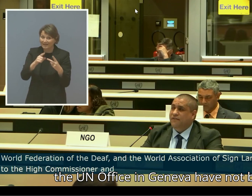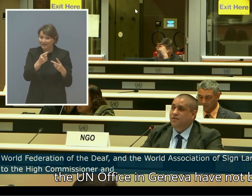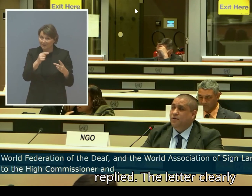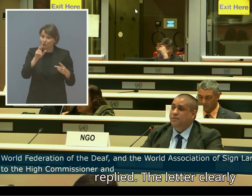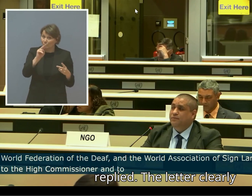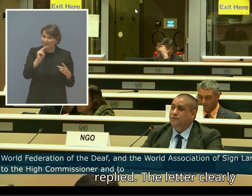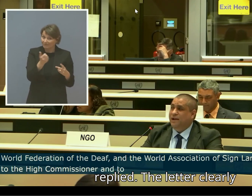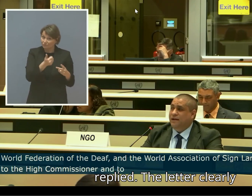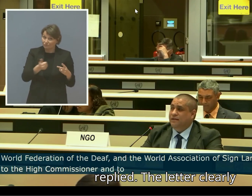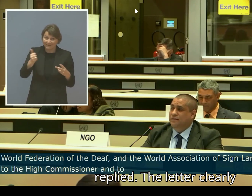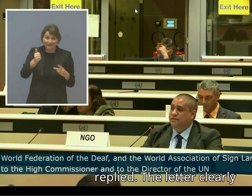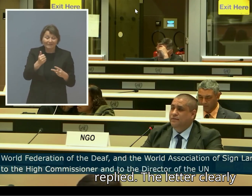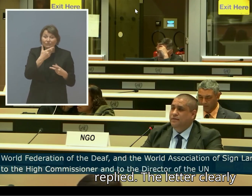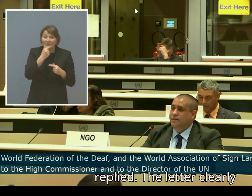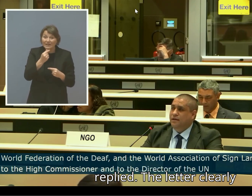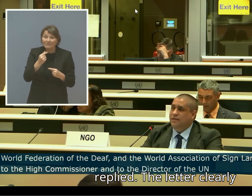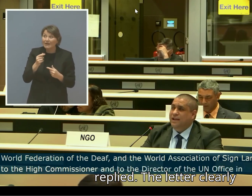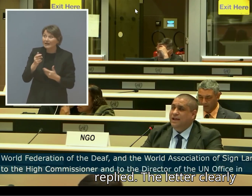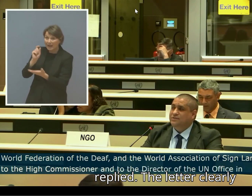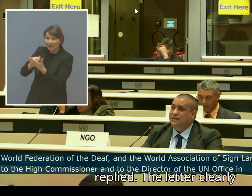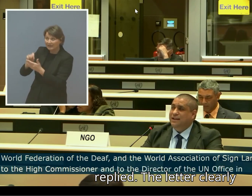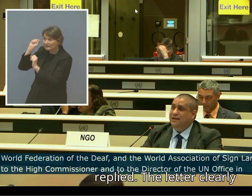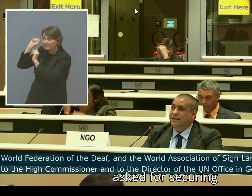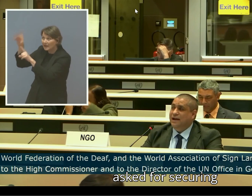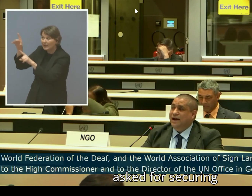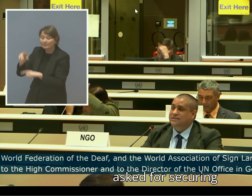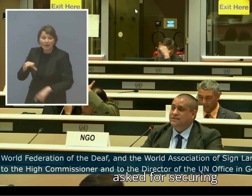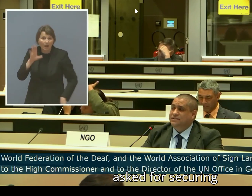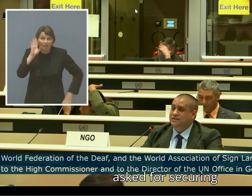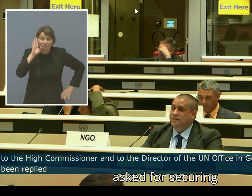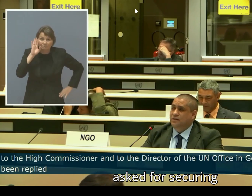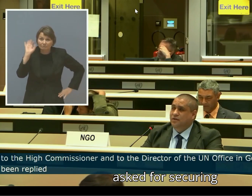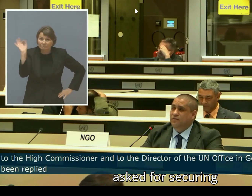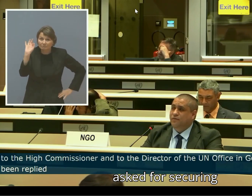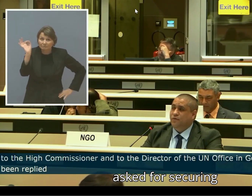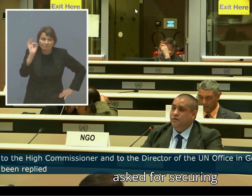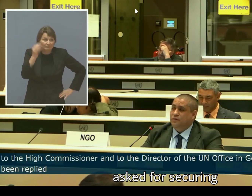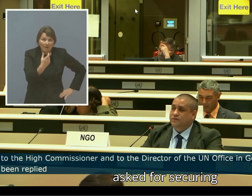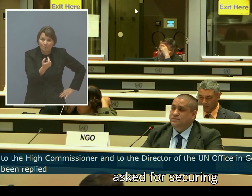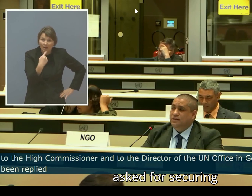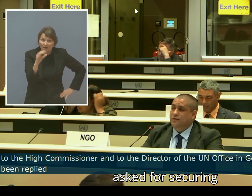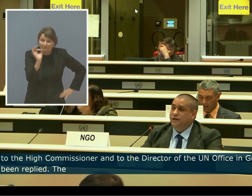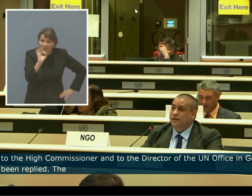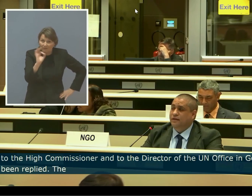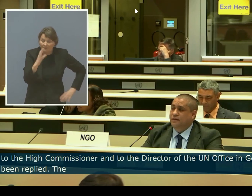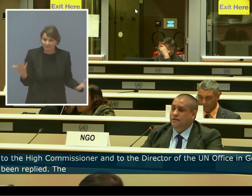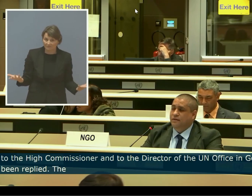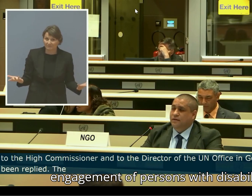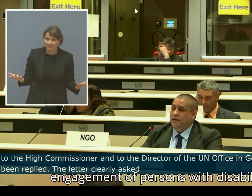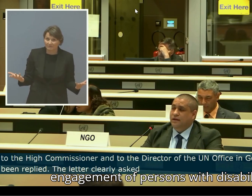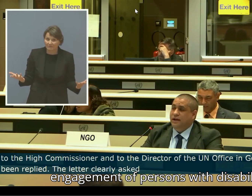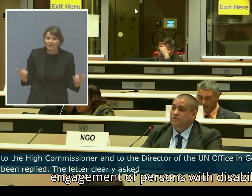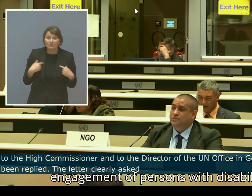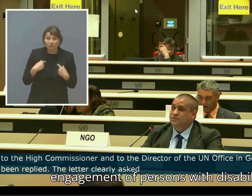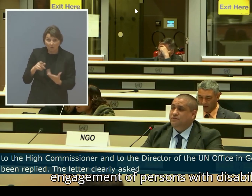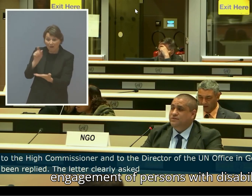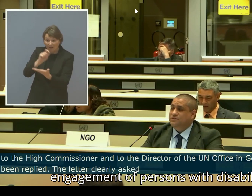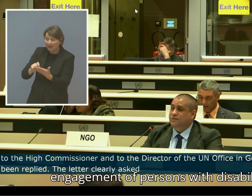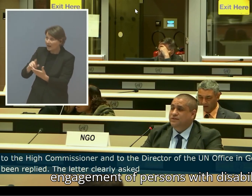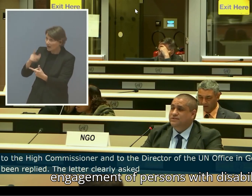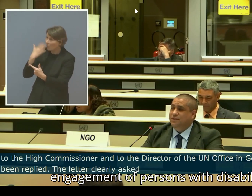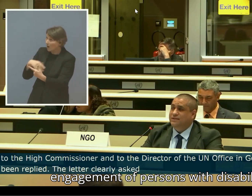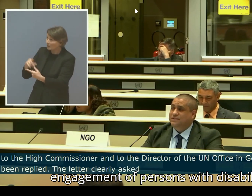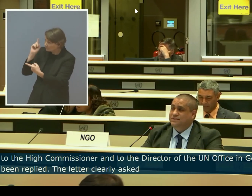have not been replied. The letter clearly asked for securing engagement of persons